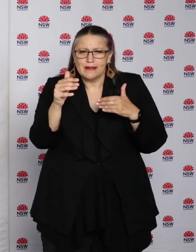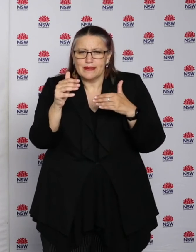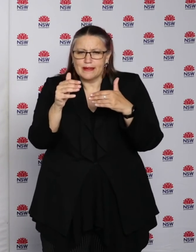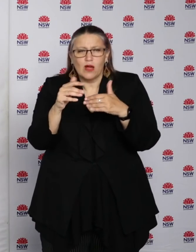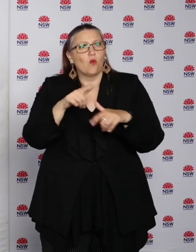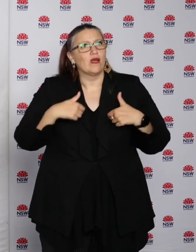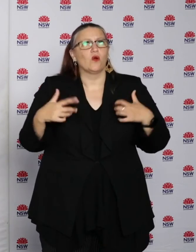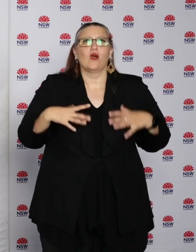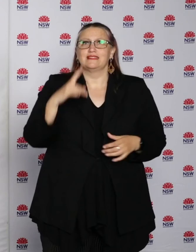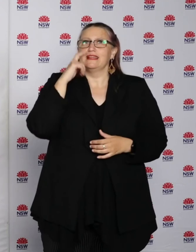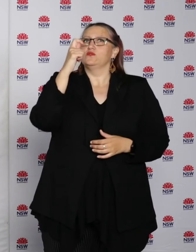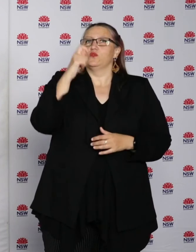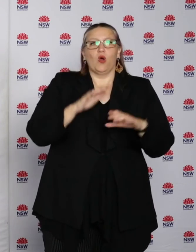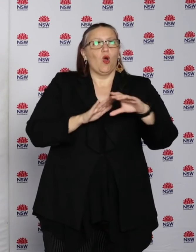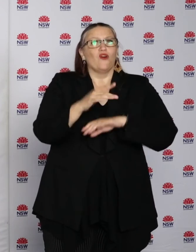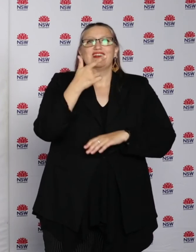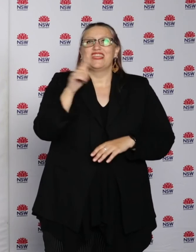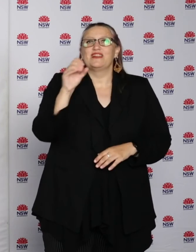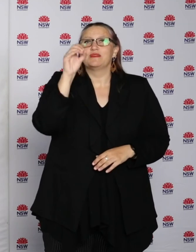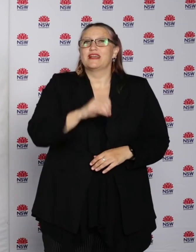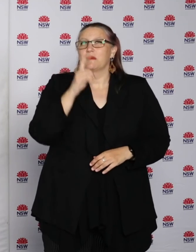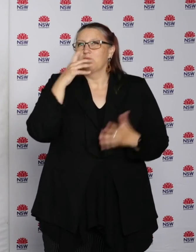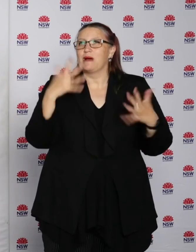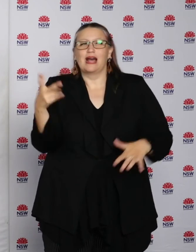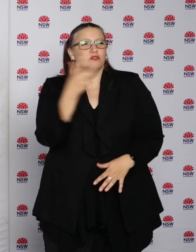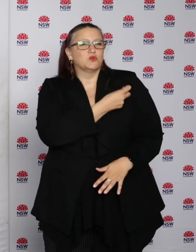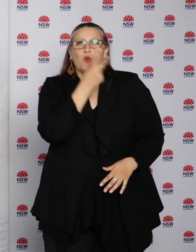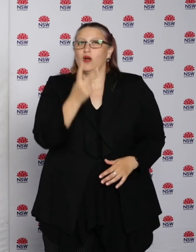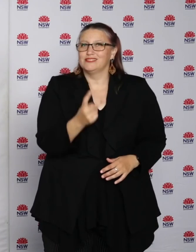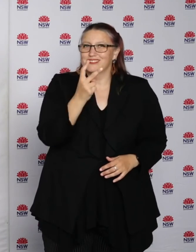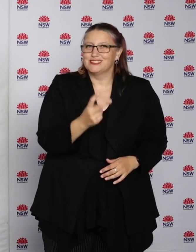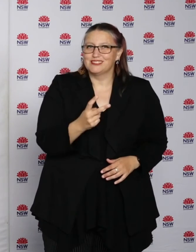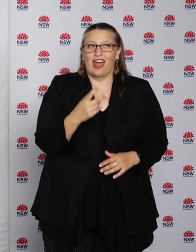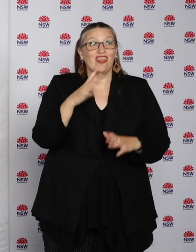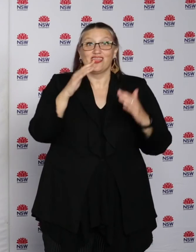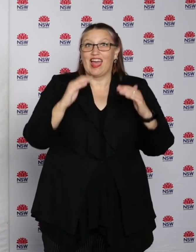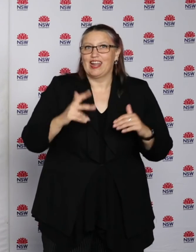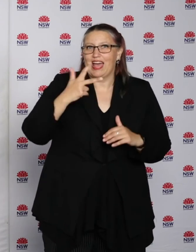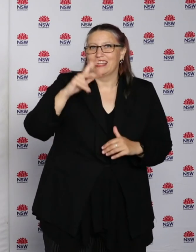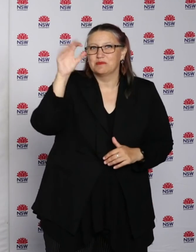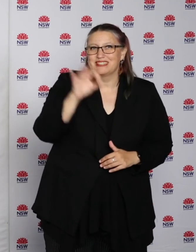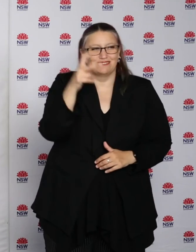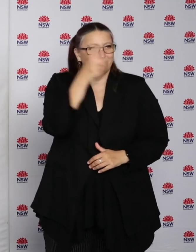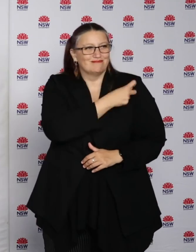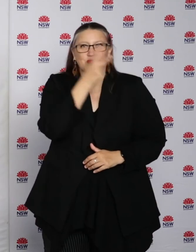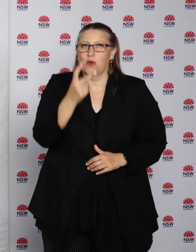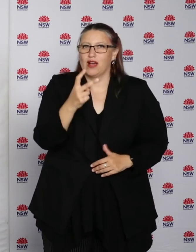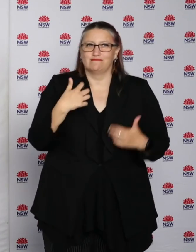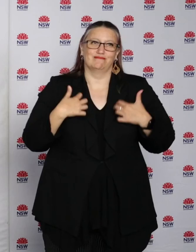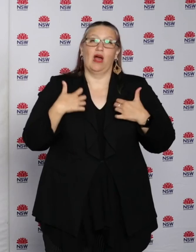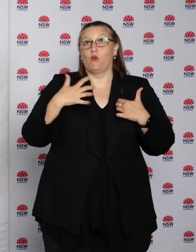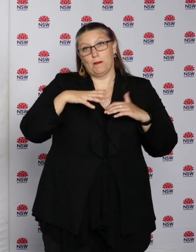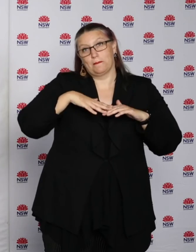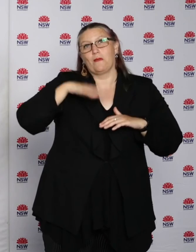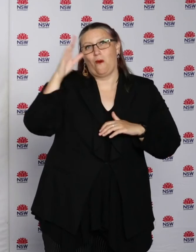then above 80%, and then higher. The more people we get vaccinated, the more protection we're providing for our family, friends and communities,